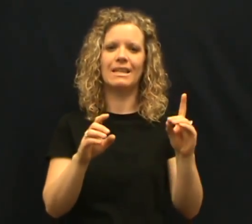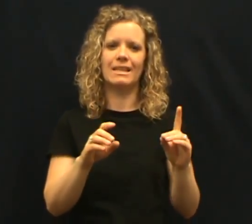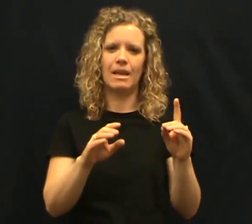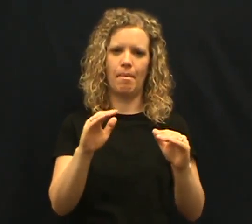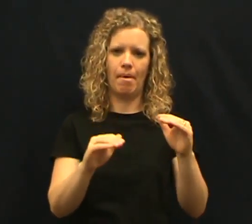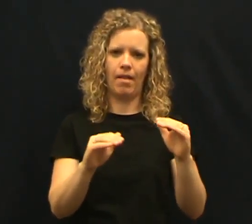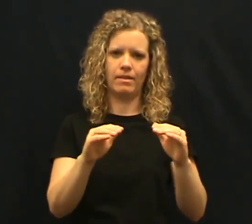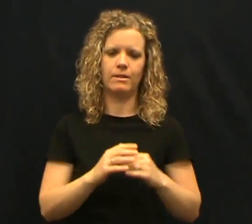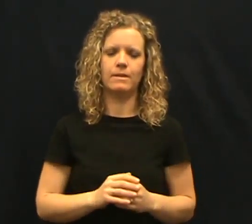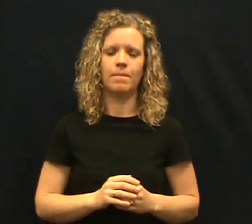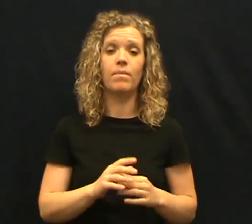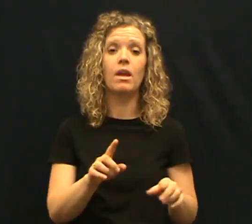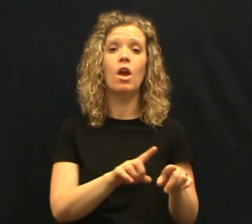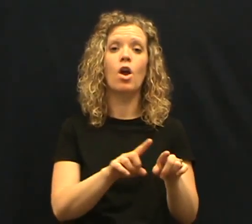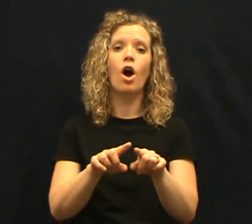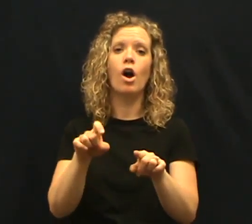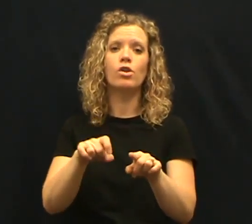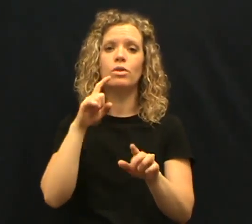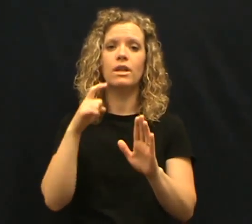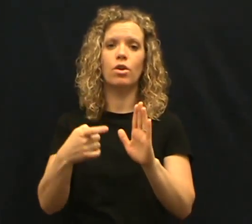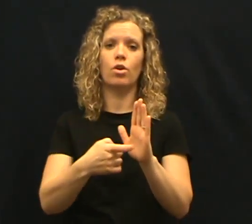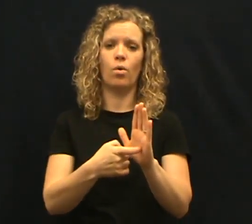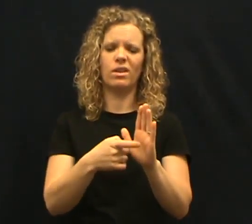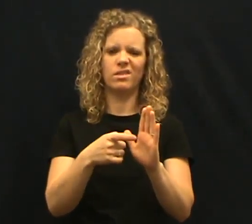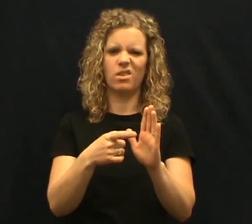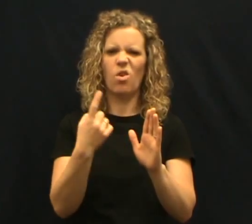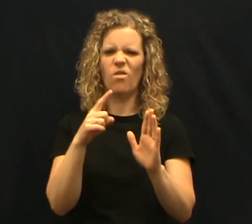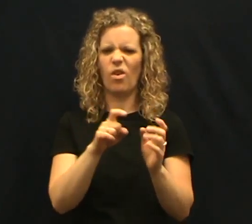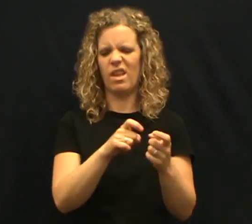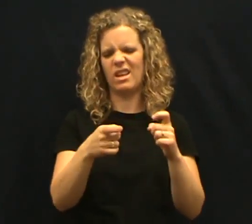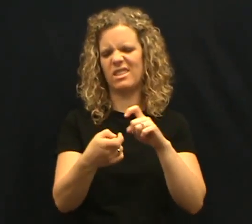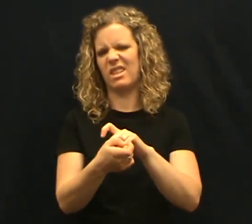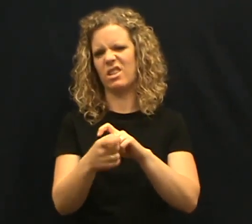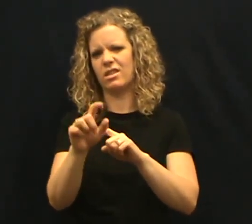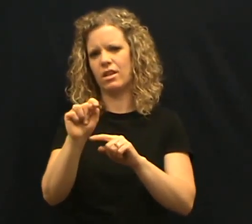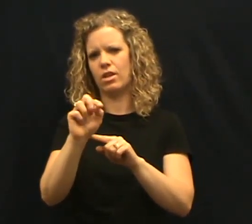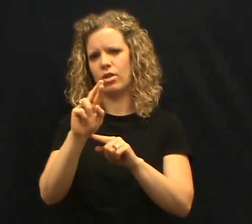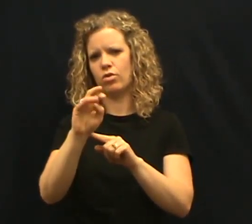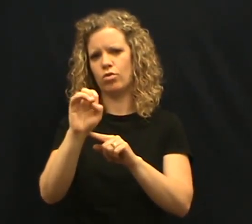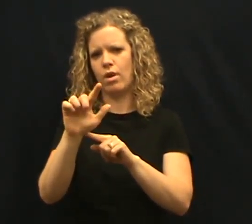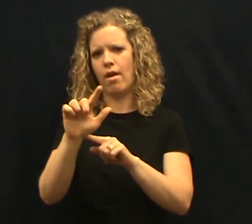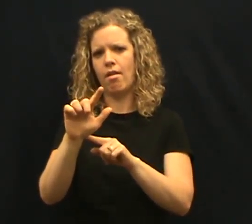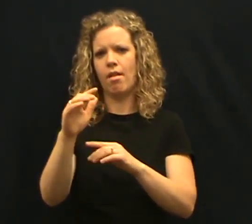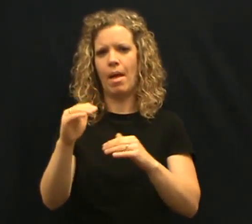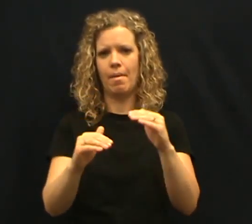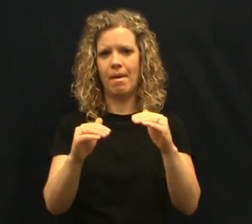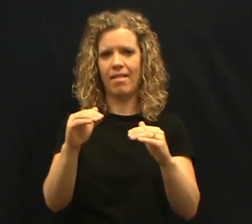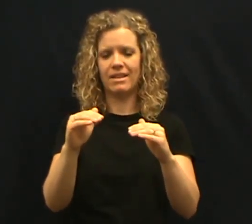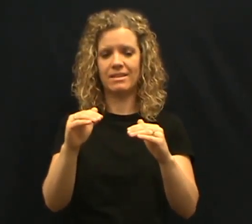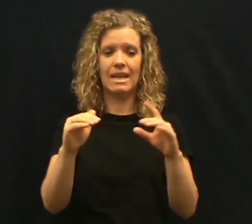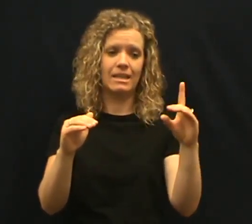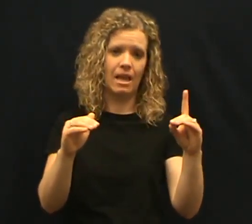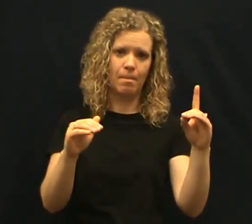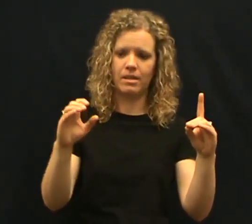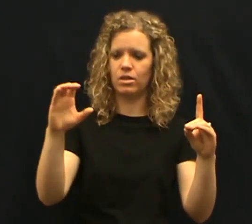thing to note about this unadjusted trial balance is that then what we do is we add up the debits and credits and make sure they're equal there at the